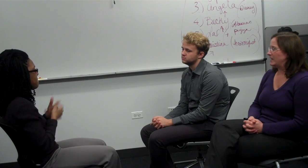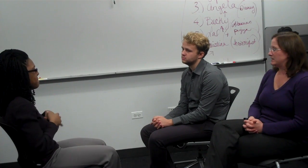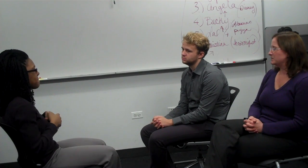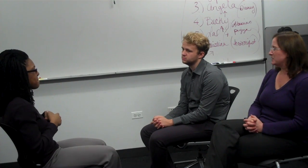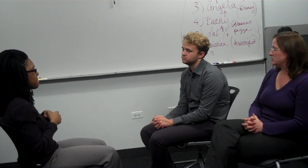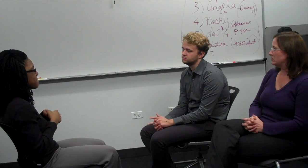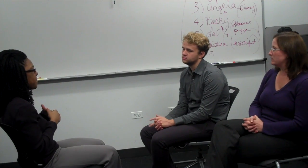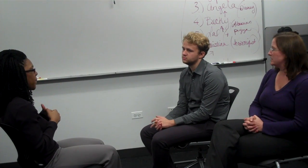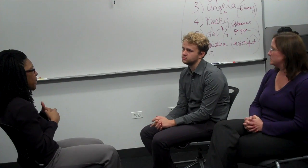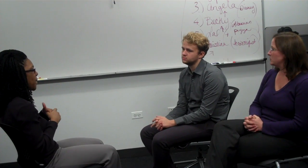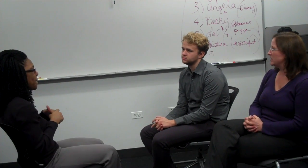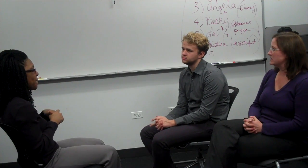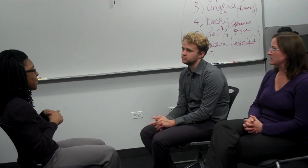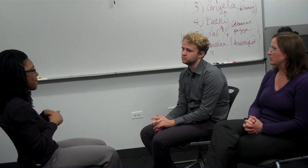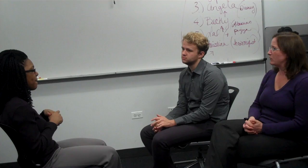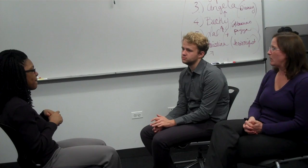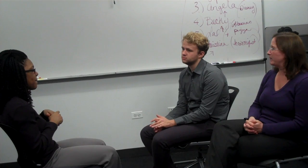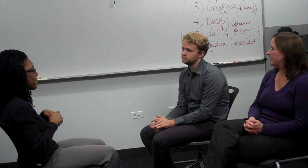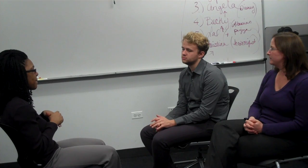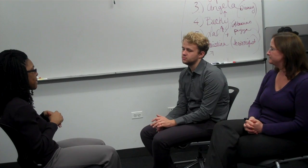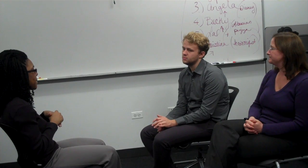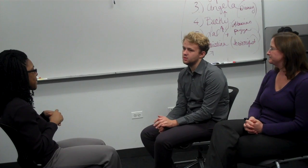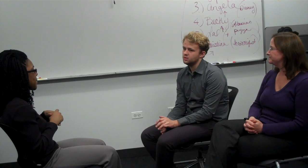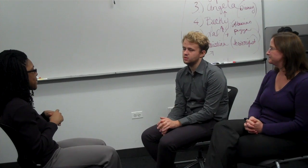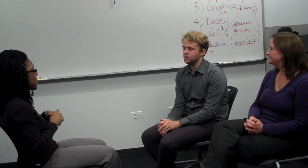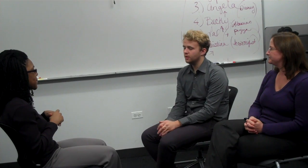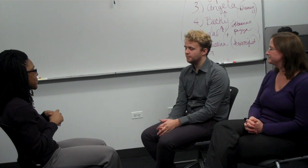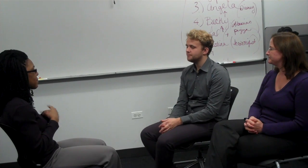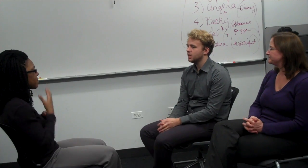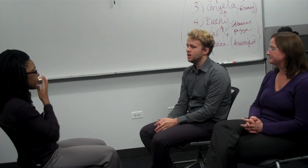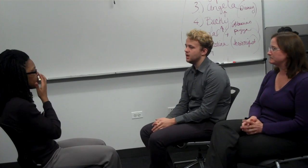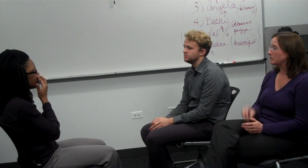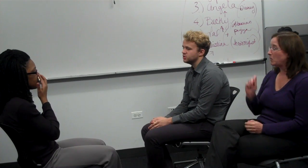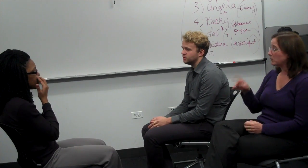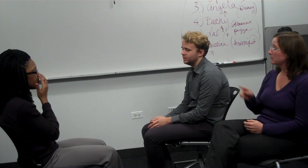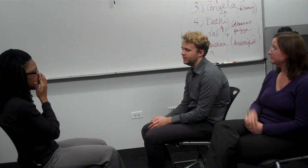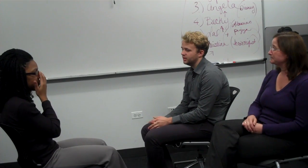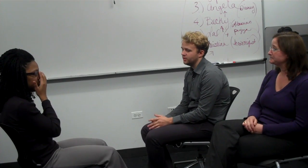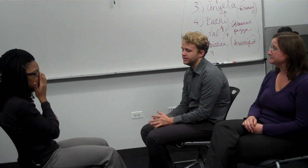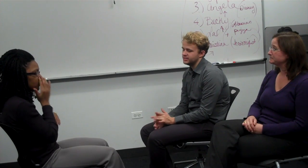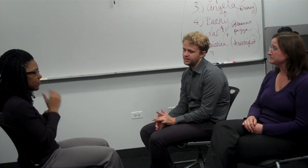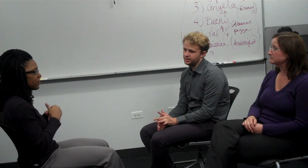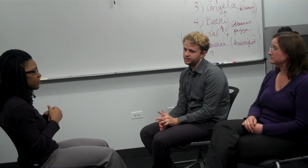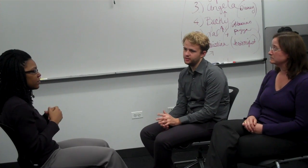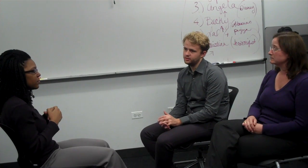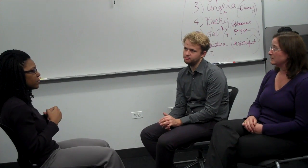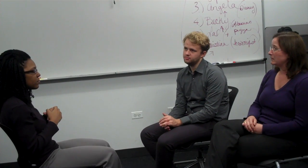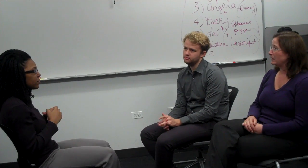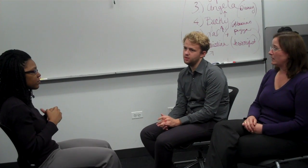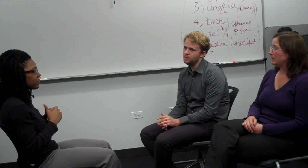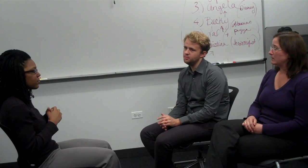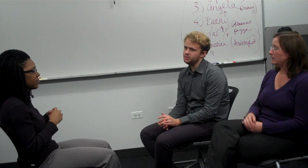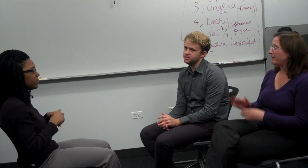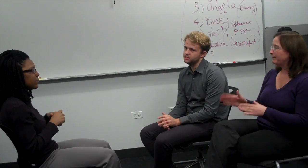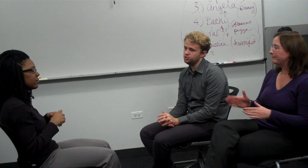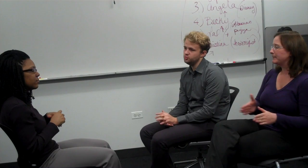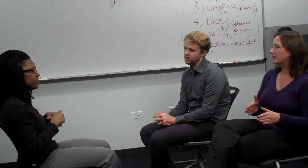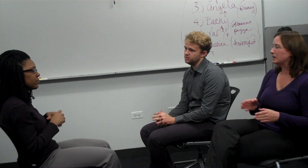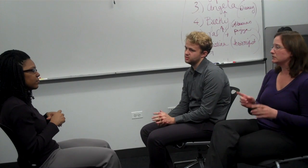Yeah, sometimes 2 or 3 times a week is a little overwhelming. Okay. So we're planning on going into tech probably in 2